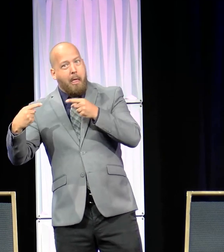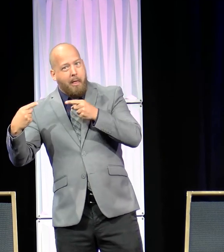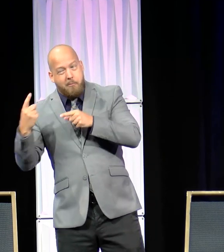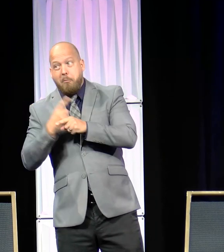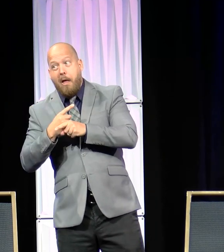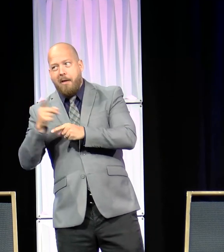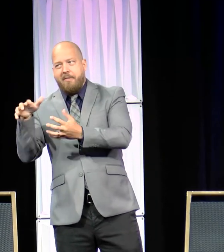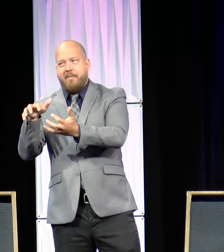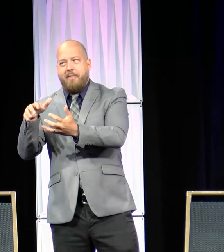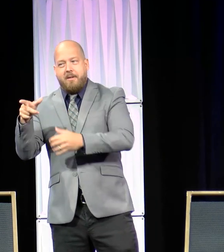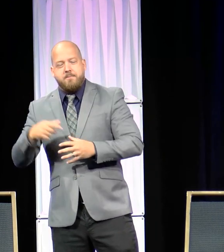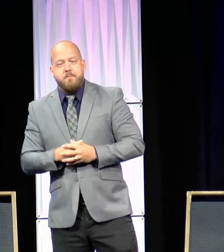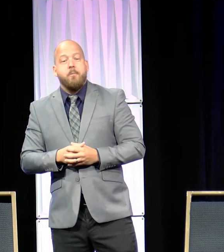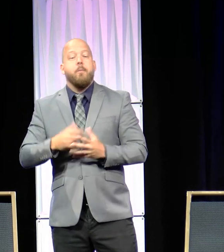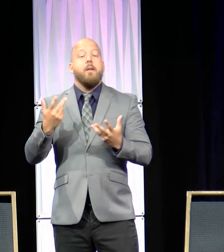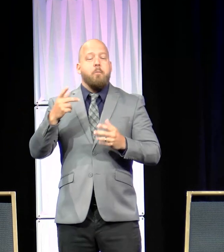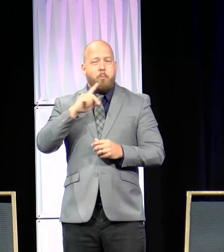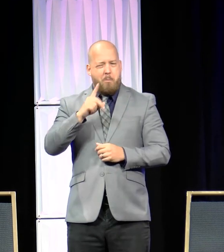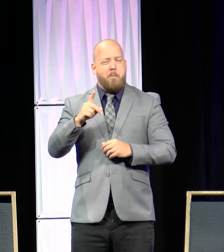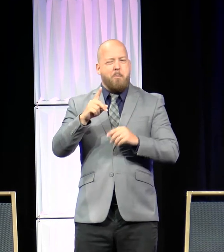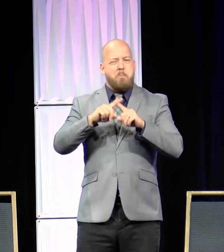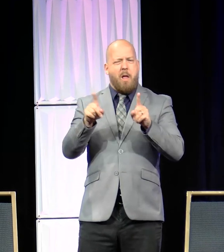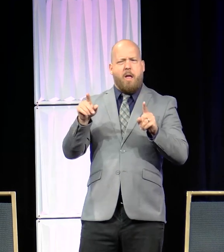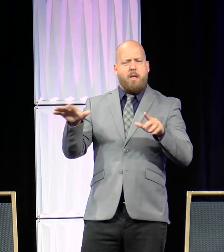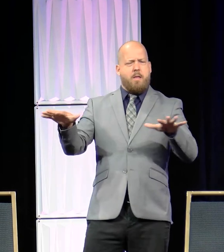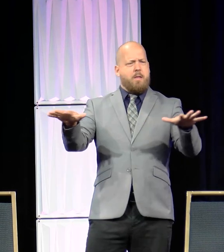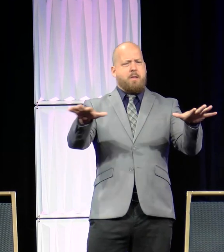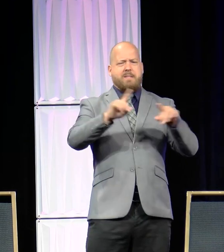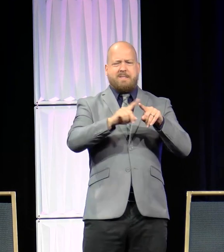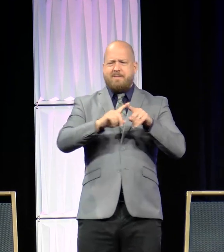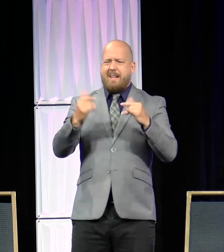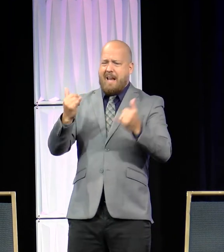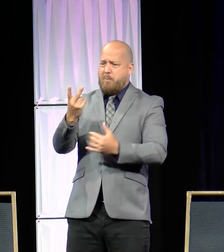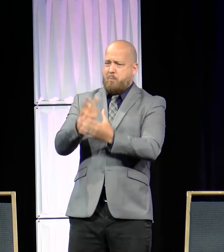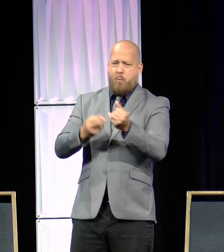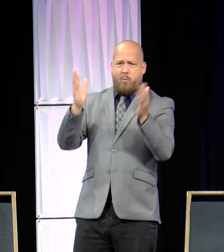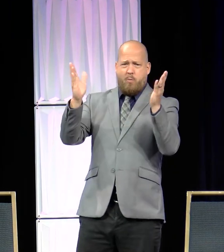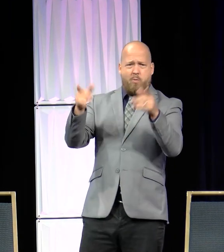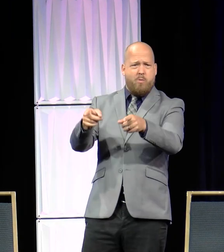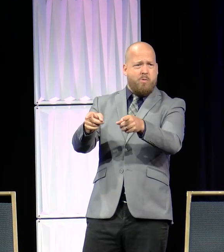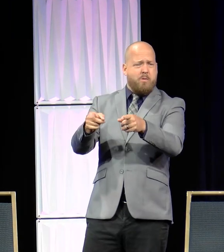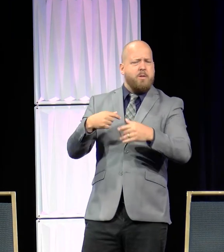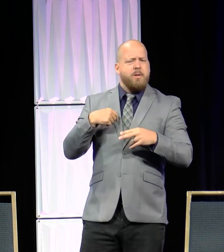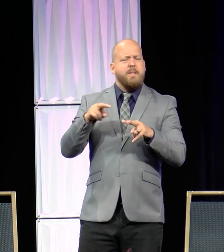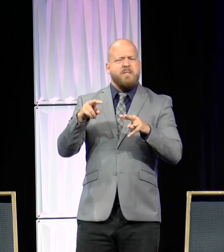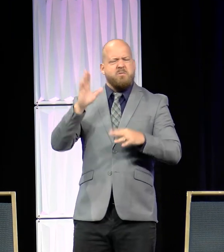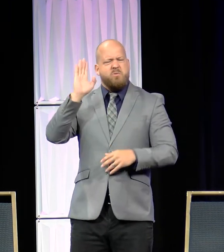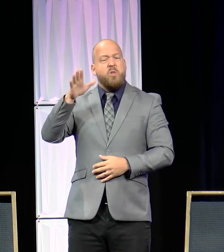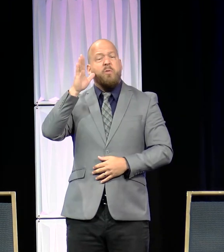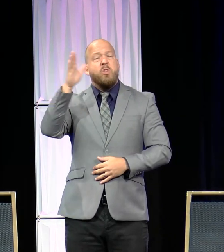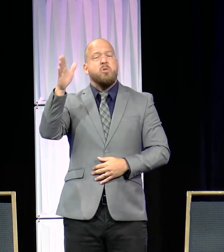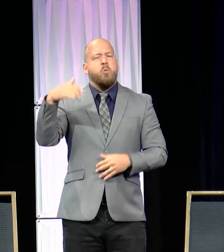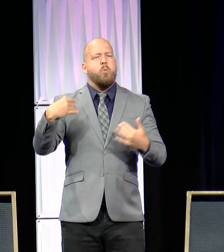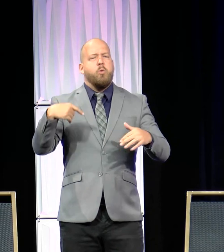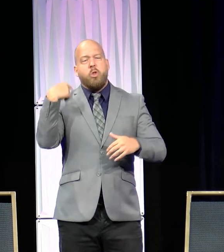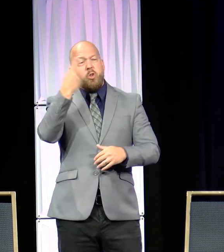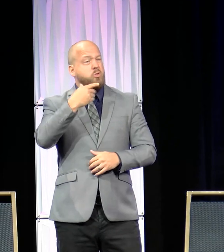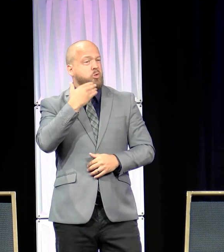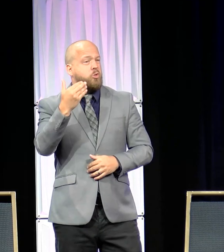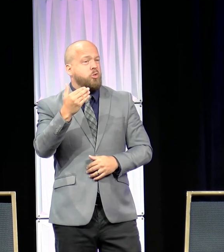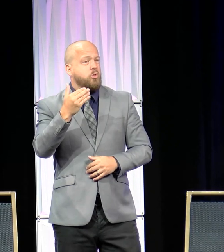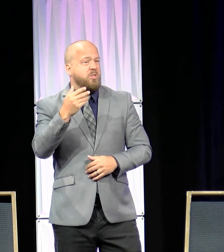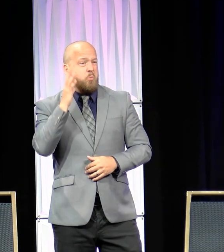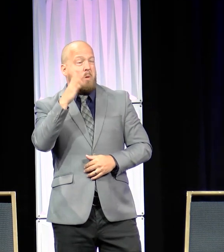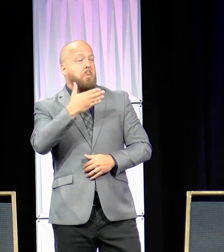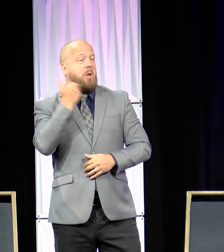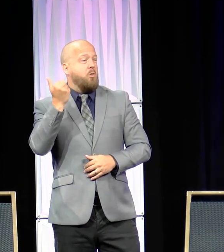But when I hear folks like the two of you, I know we're in good hands. So I love you for that. David